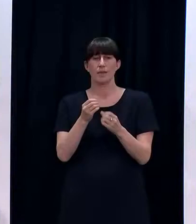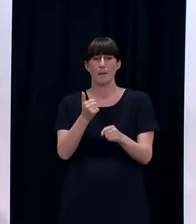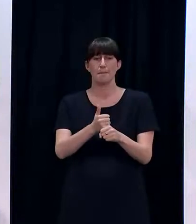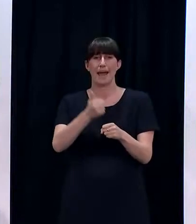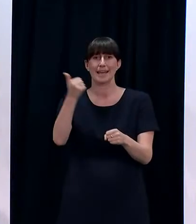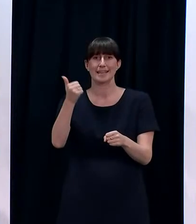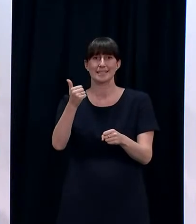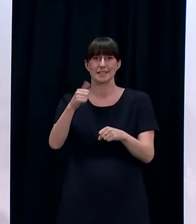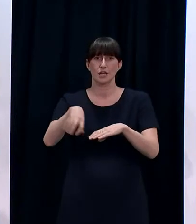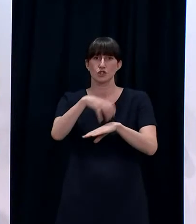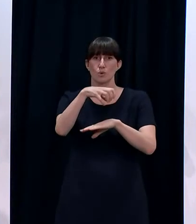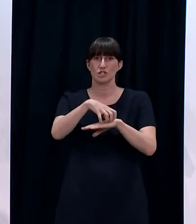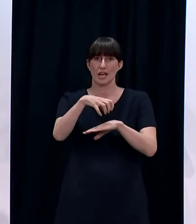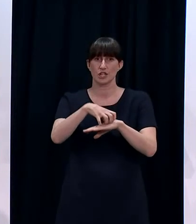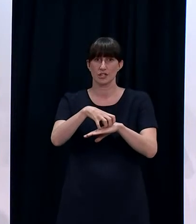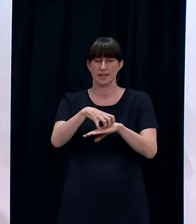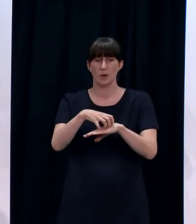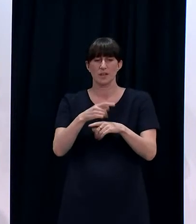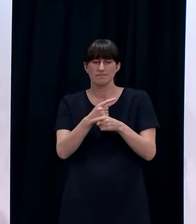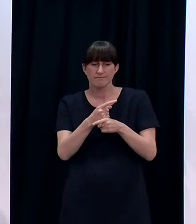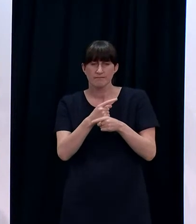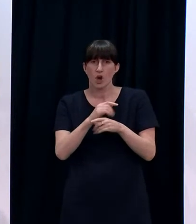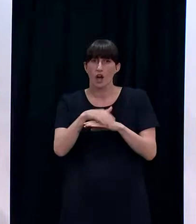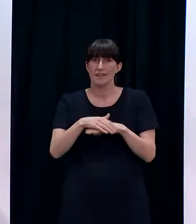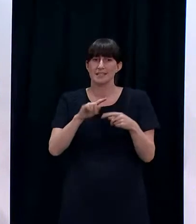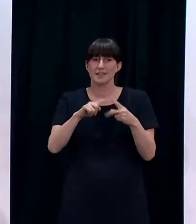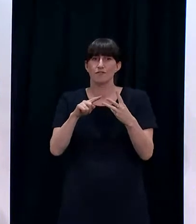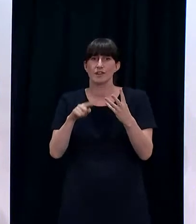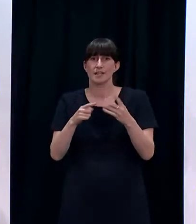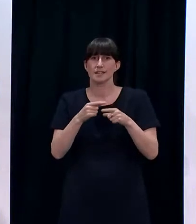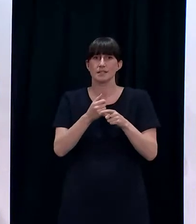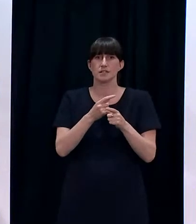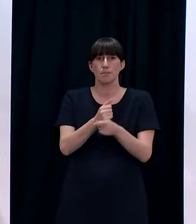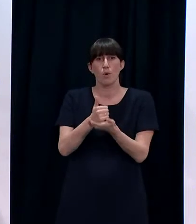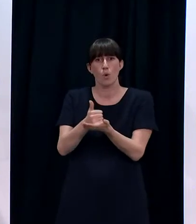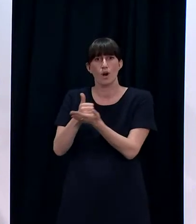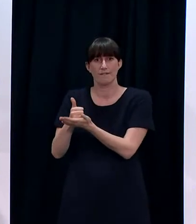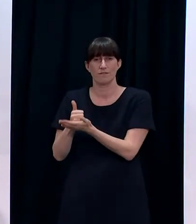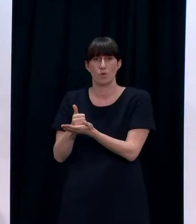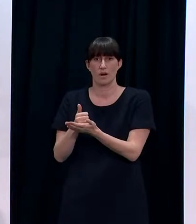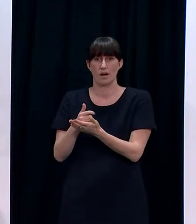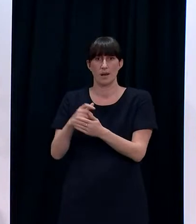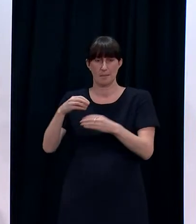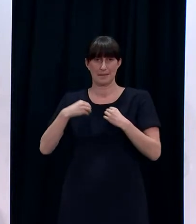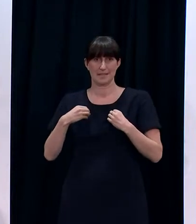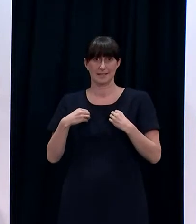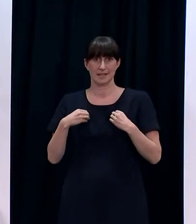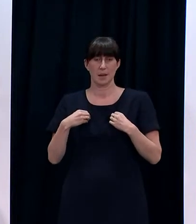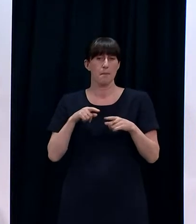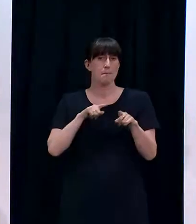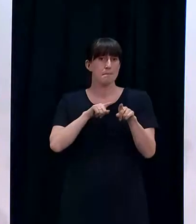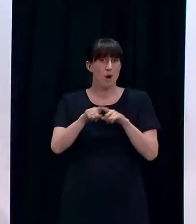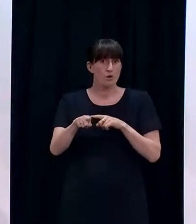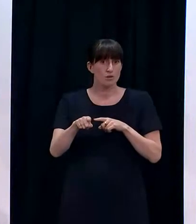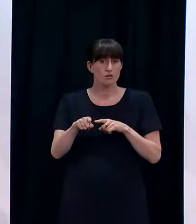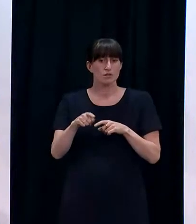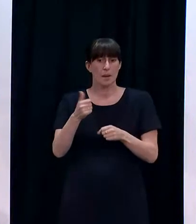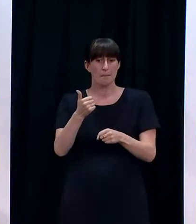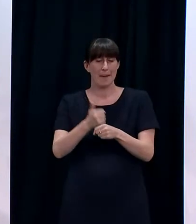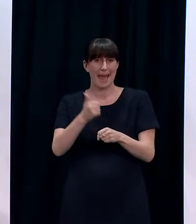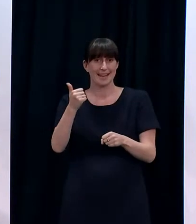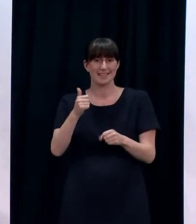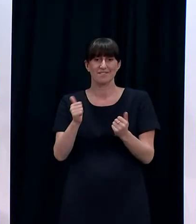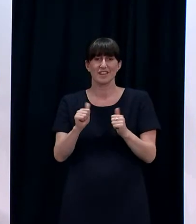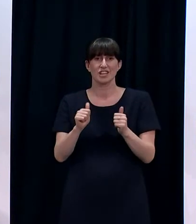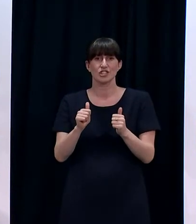discussed various supports for businesses. As you should be aware by now, I think all major banks have waived their fees for contactless